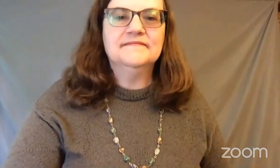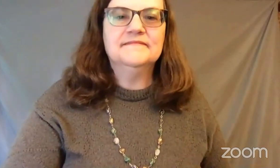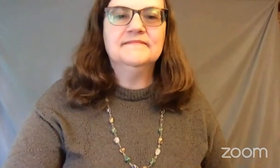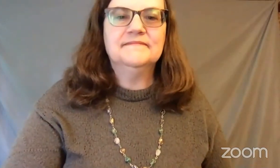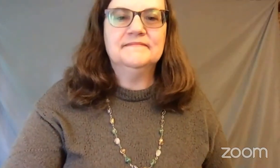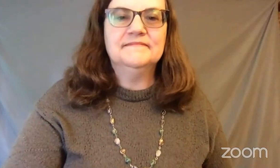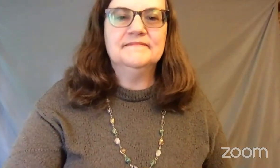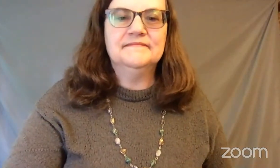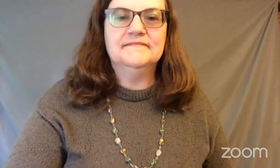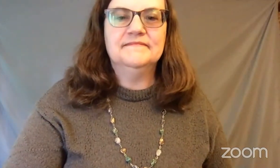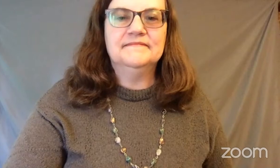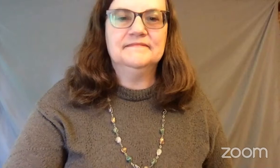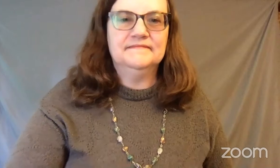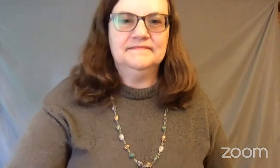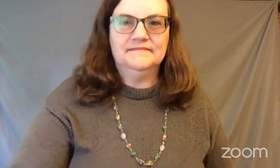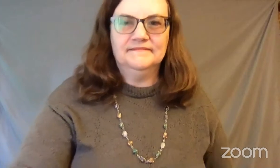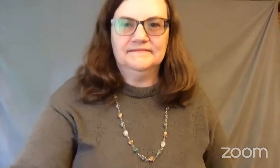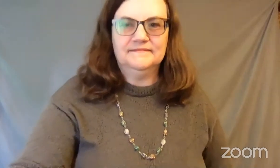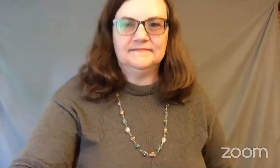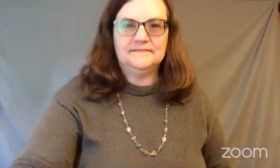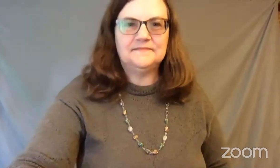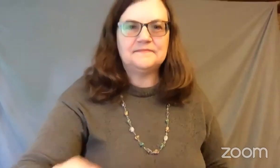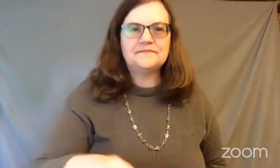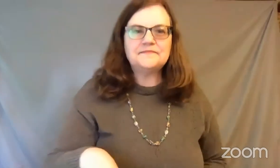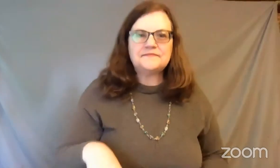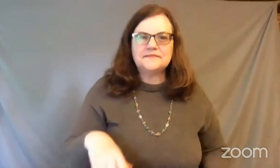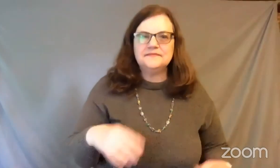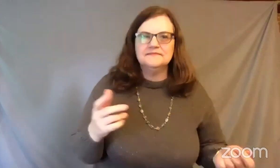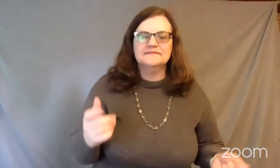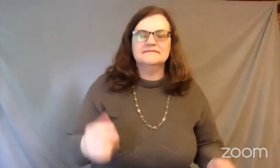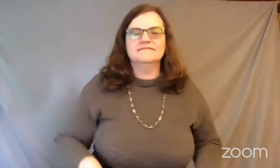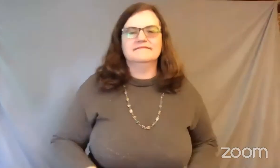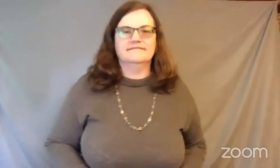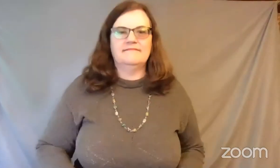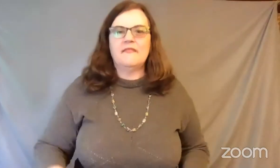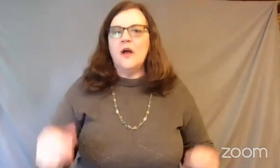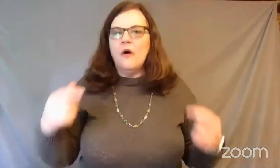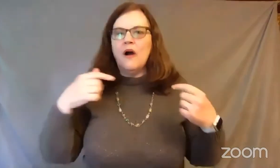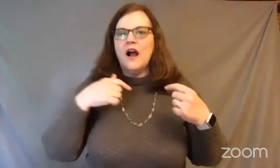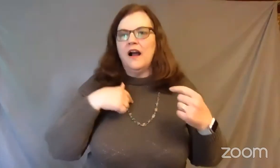Thank you, everybody. Thank you, Ronisi, for that wonderful introduction.